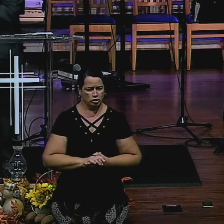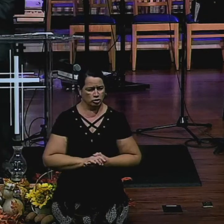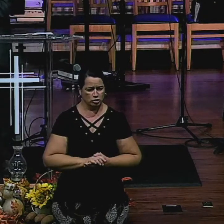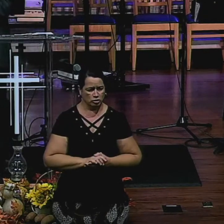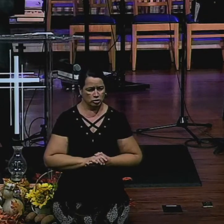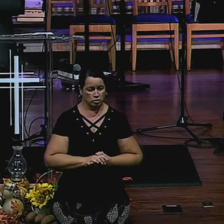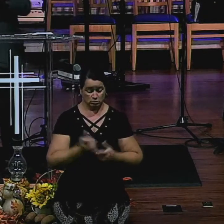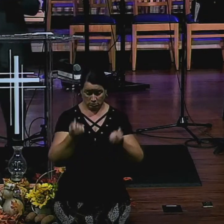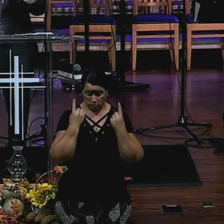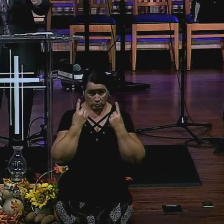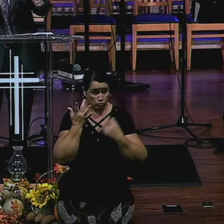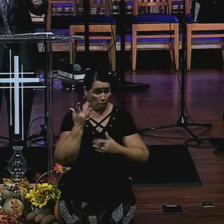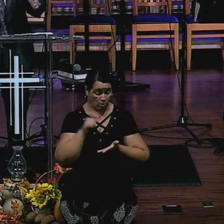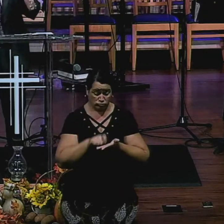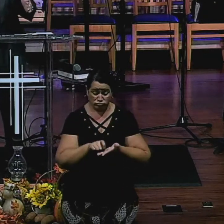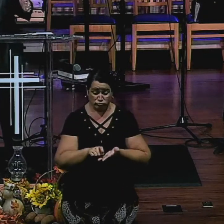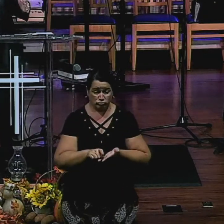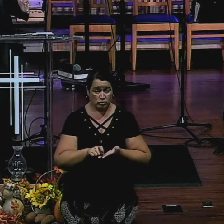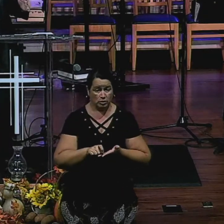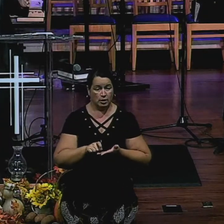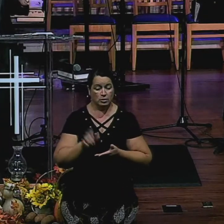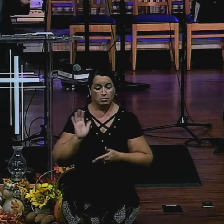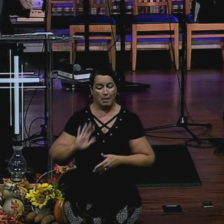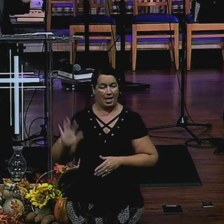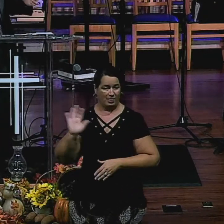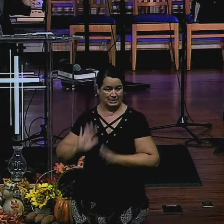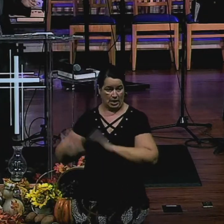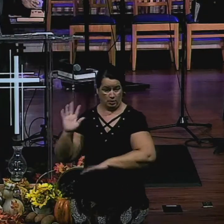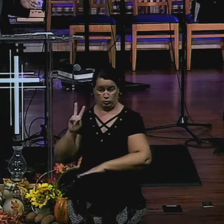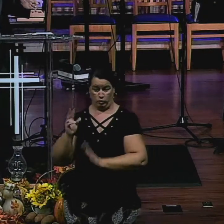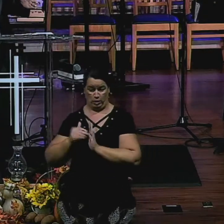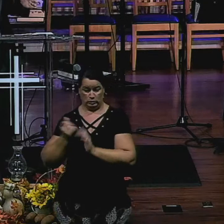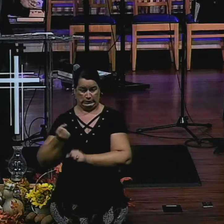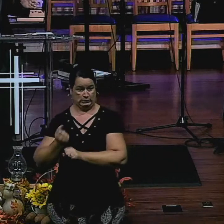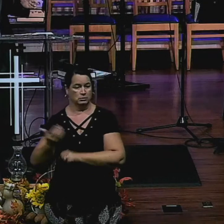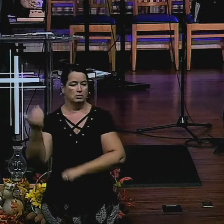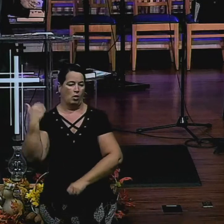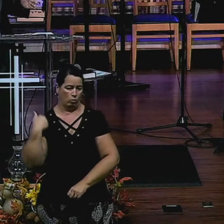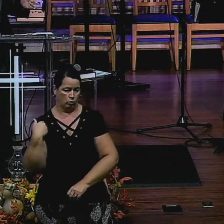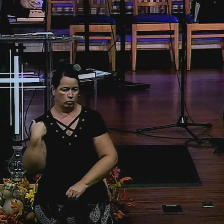way? We have to understand what it was to the original audience 2,000 years ago.